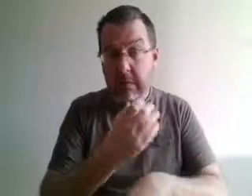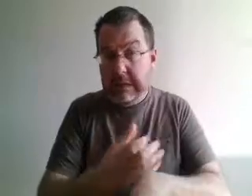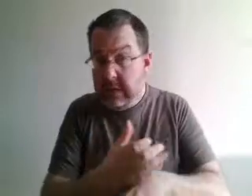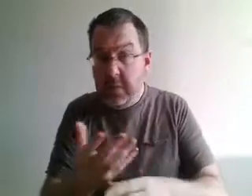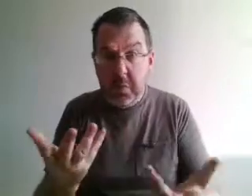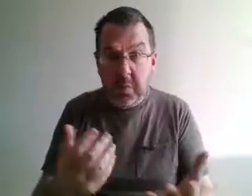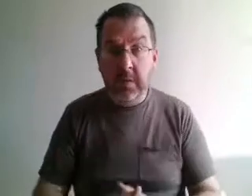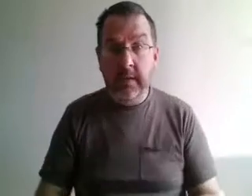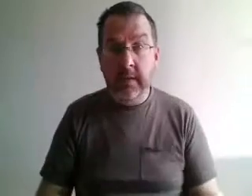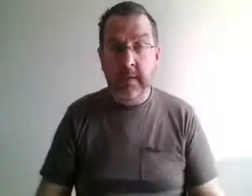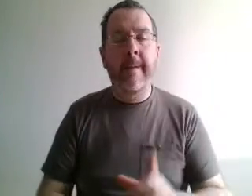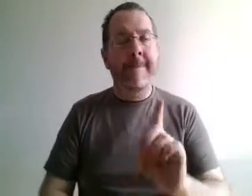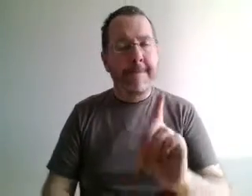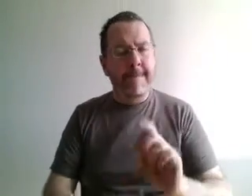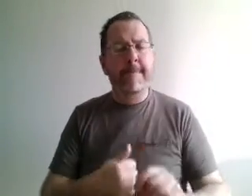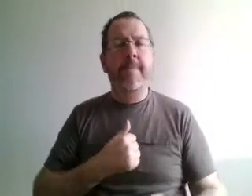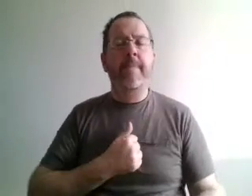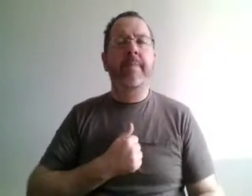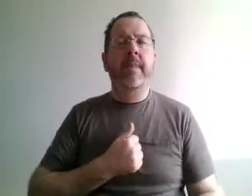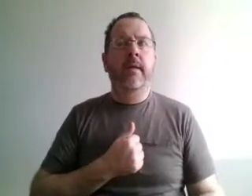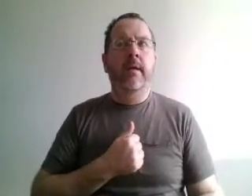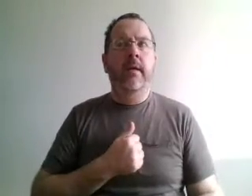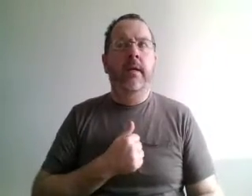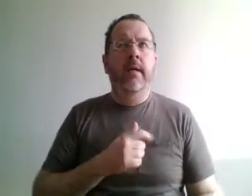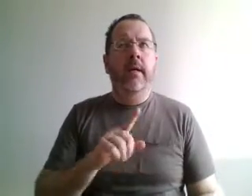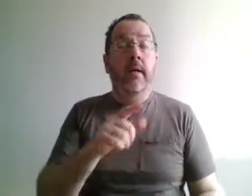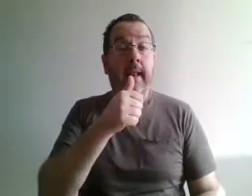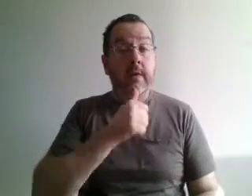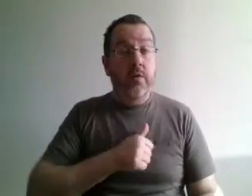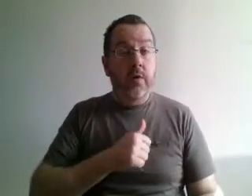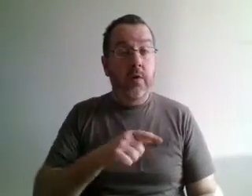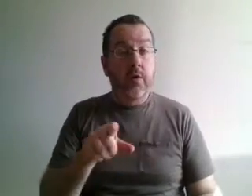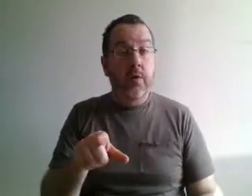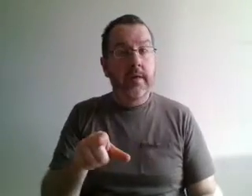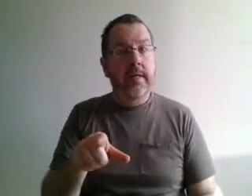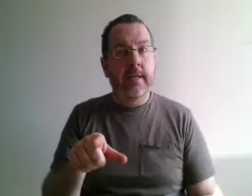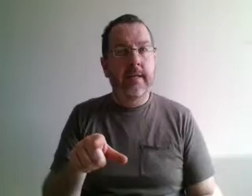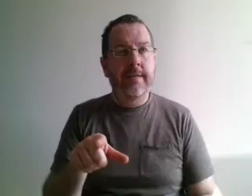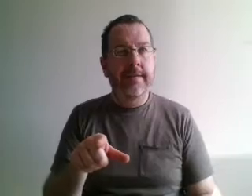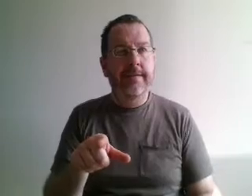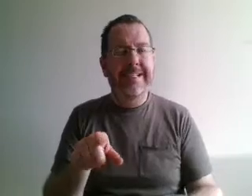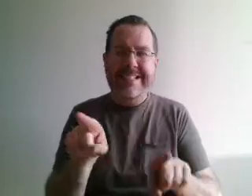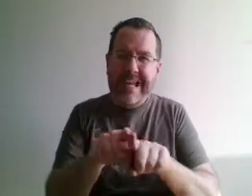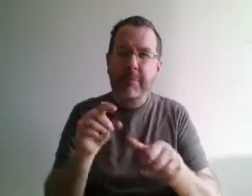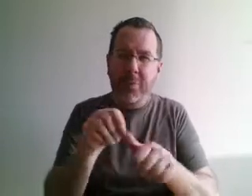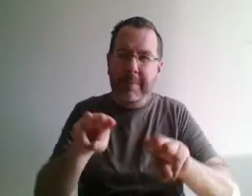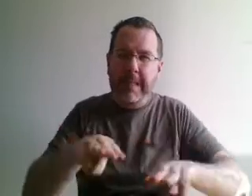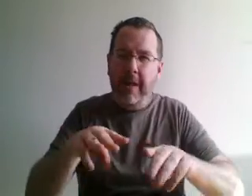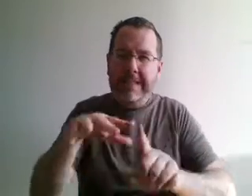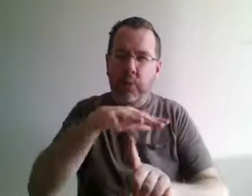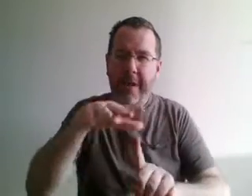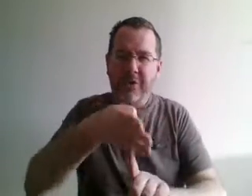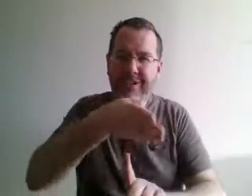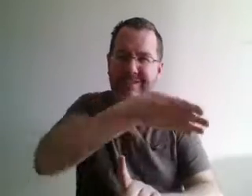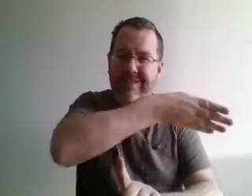I might take that one. I mean, I think it's like the others, or a lot of the other scenarios here. There's no reason why